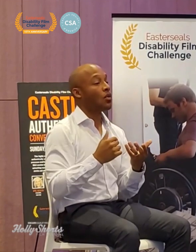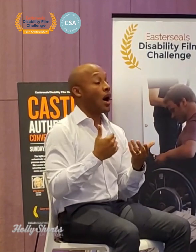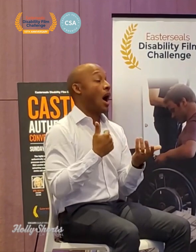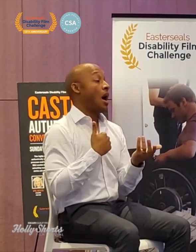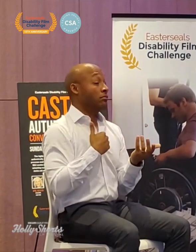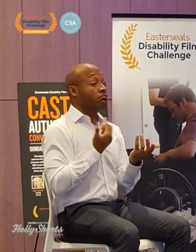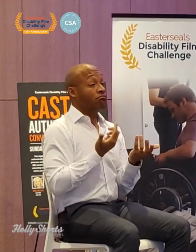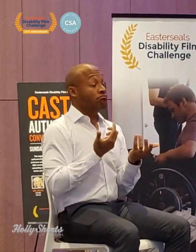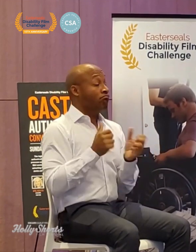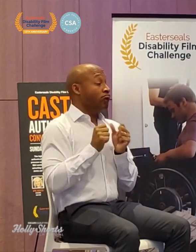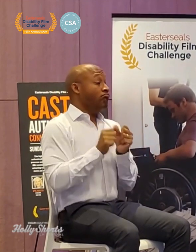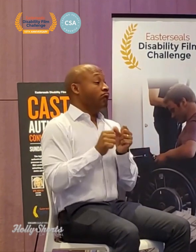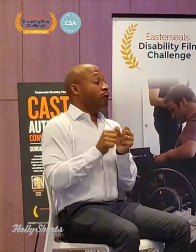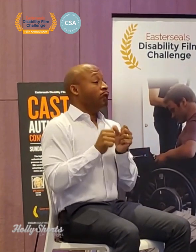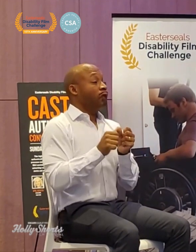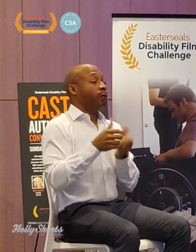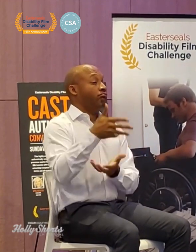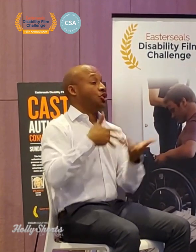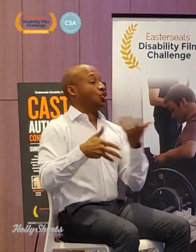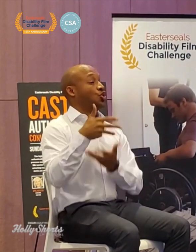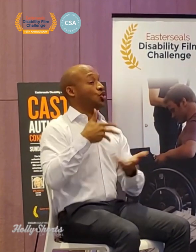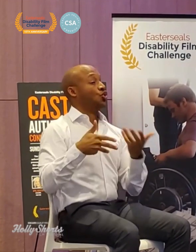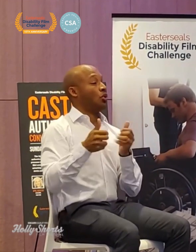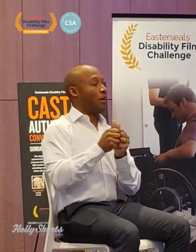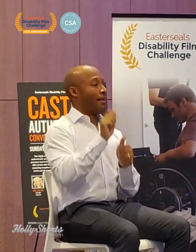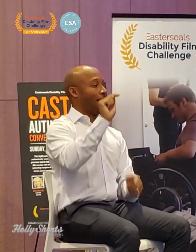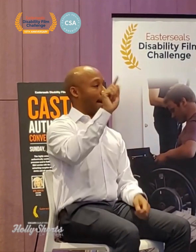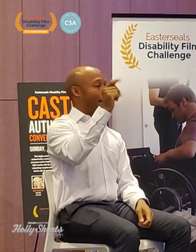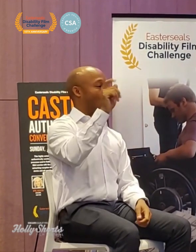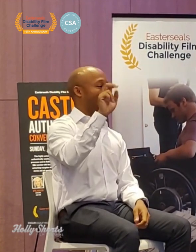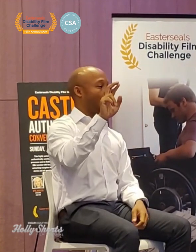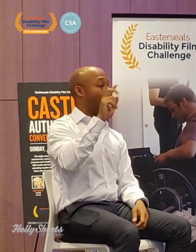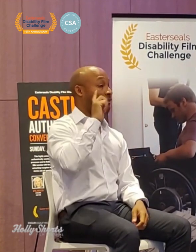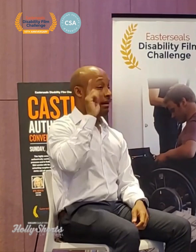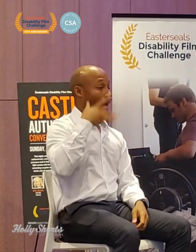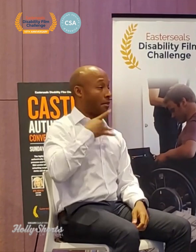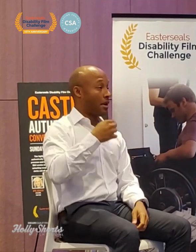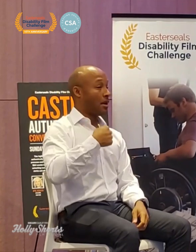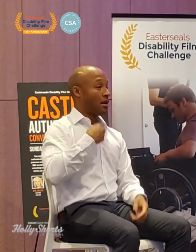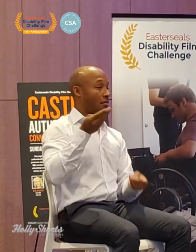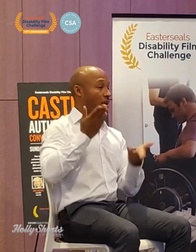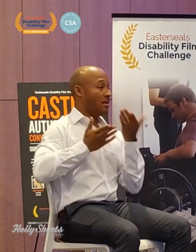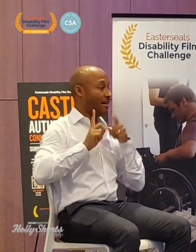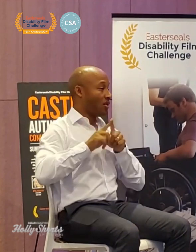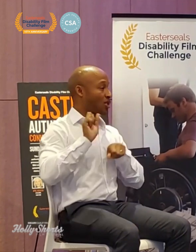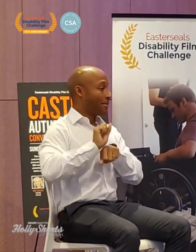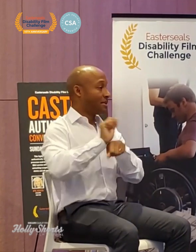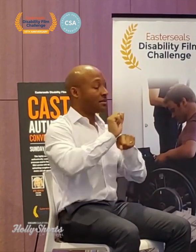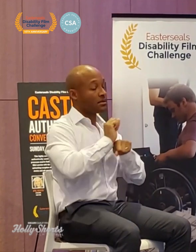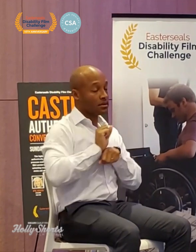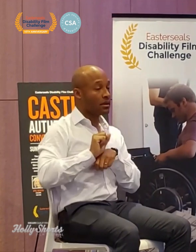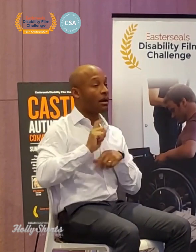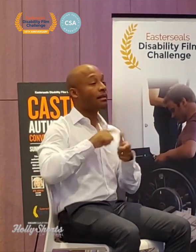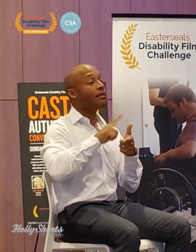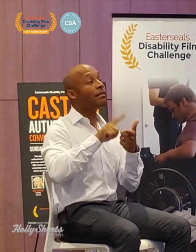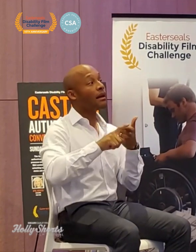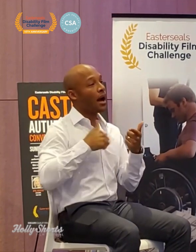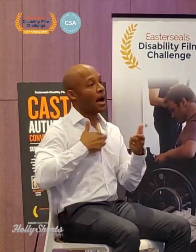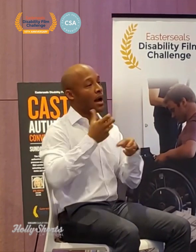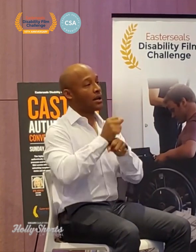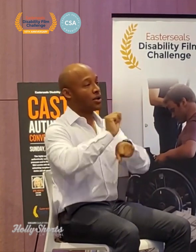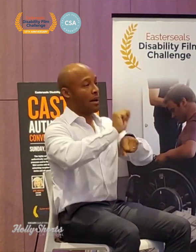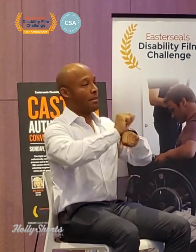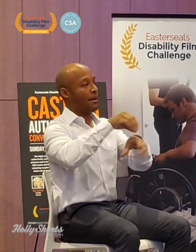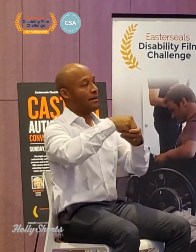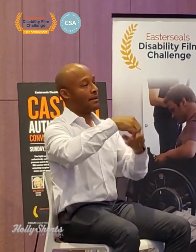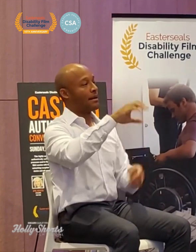around the Taper because they liked me. They kept giving me different jobs. And then I got a job at the casting office. And I think I